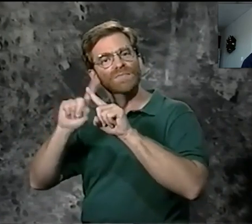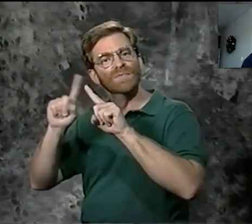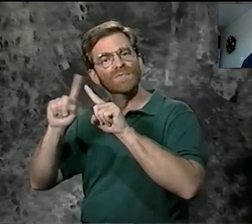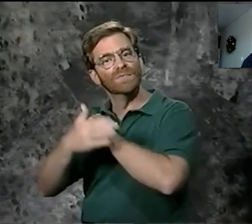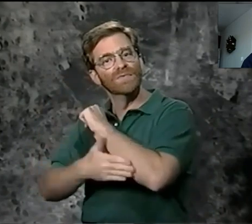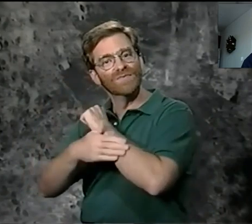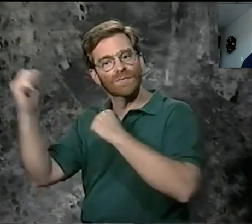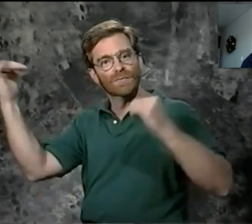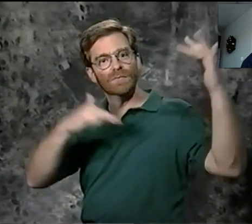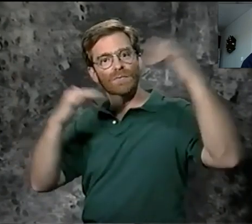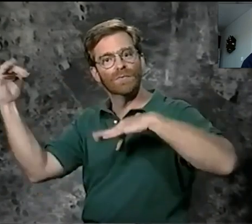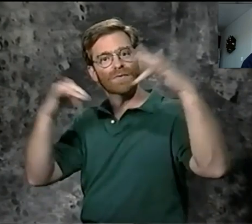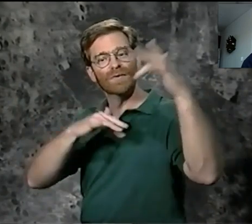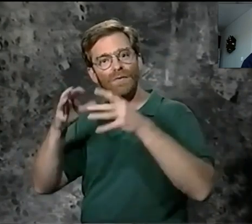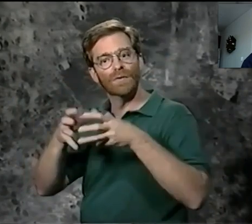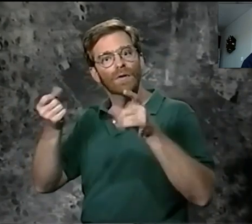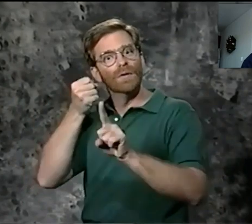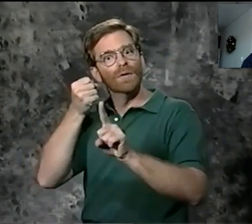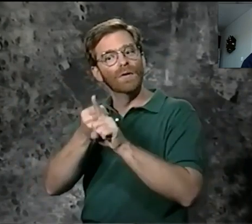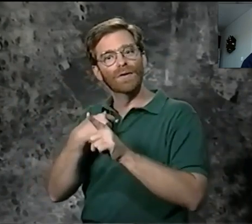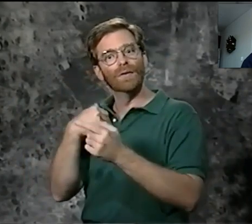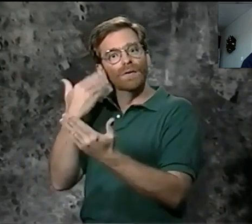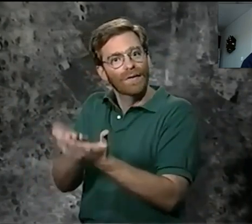forth in the streets, and little tiny streets.